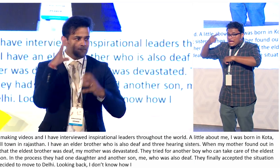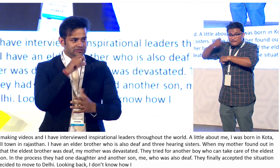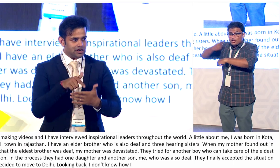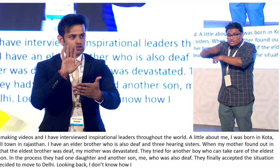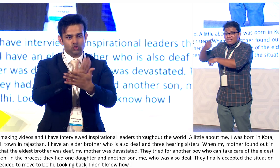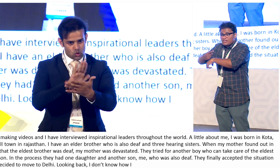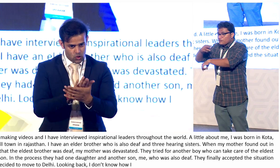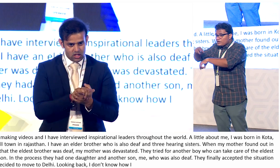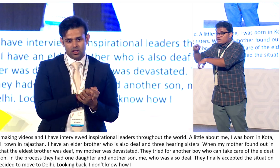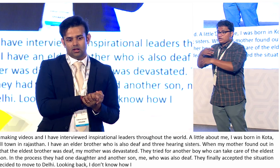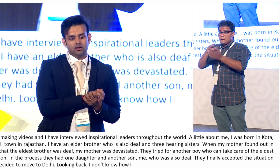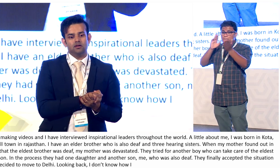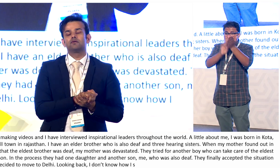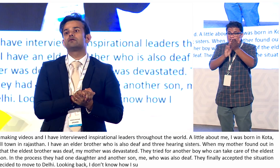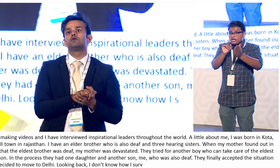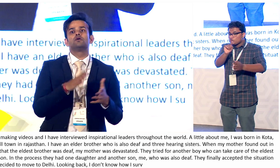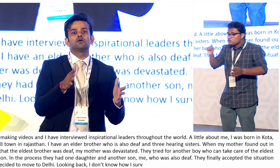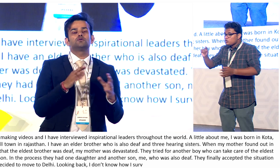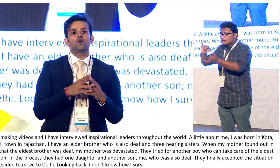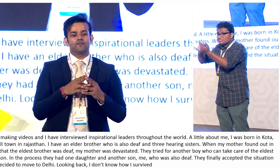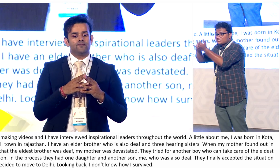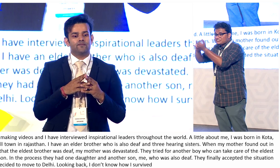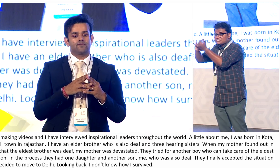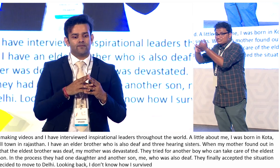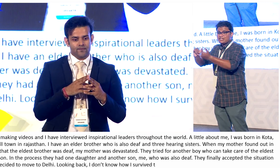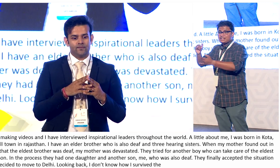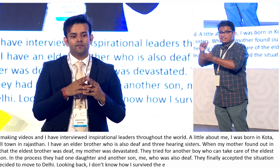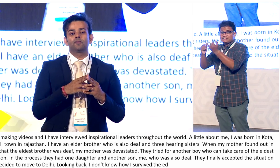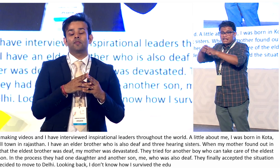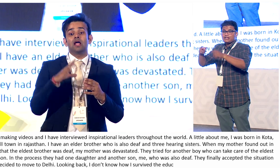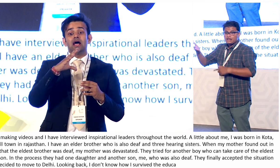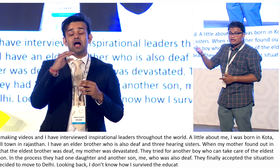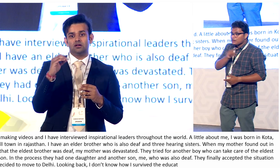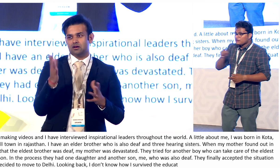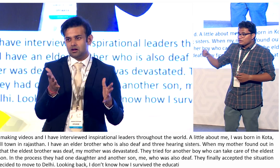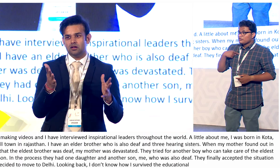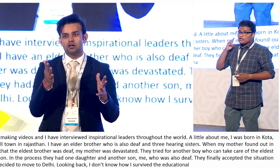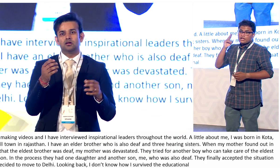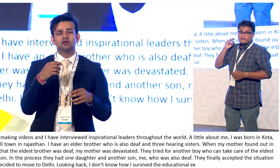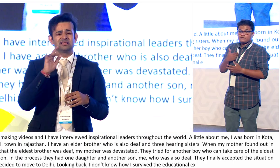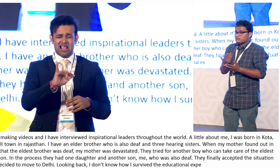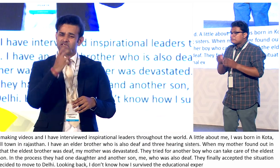Monday through Saturday, to make up for what I missed in the classroom being deaf.